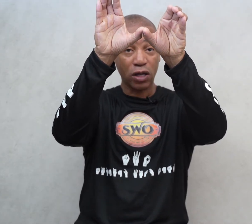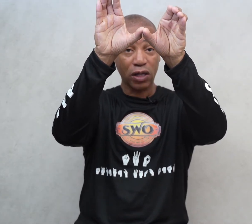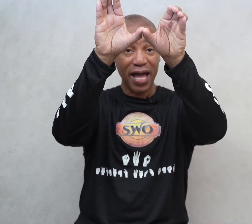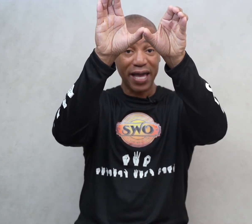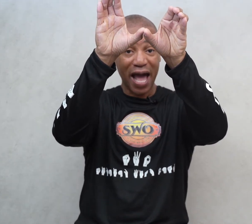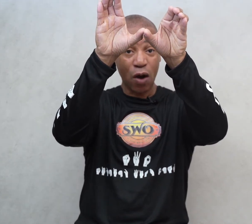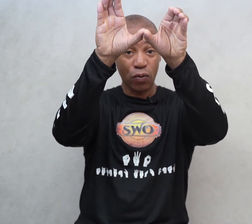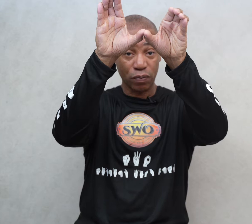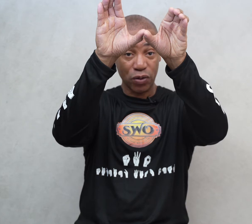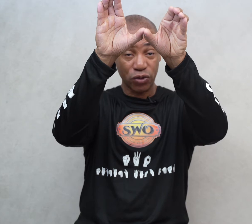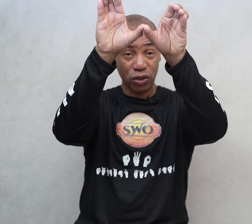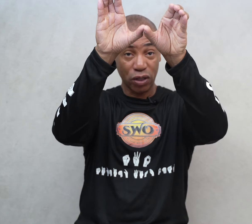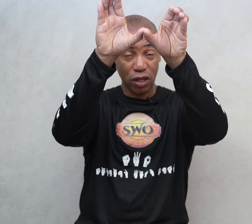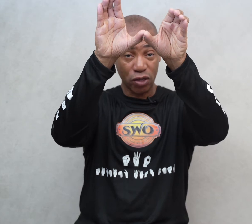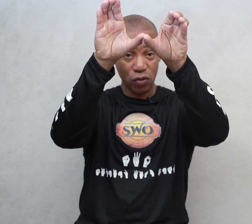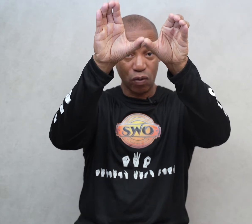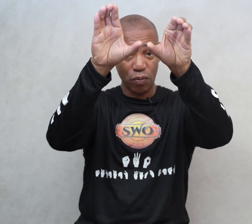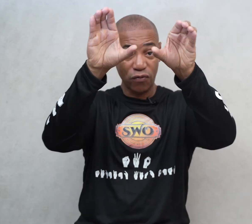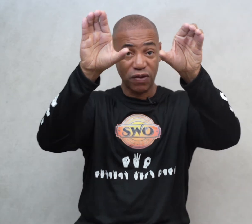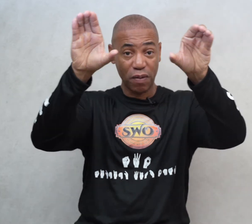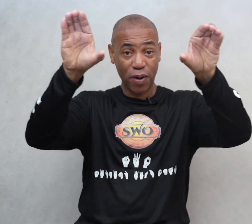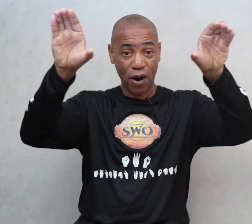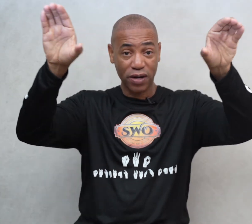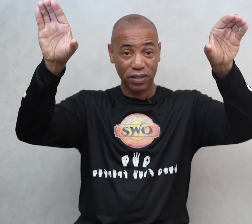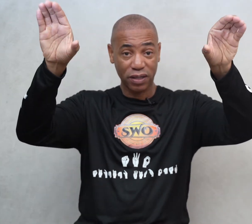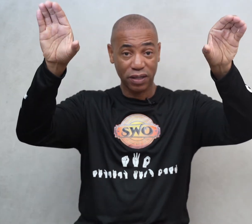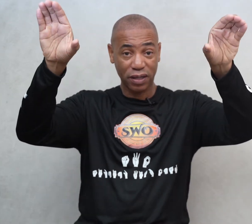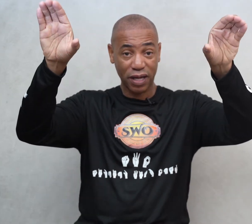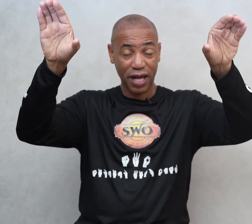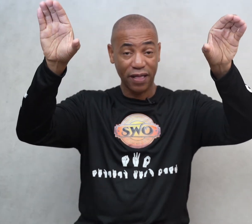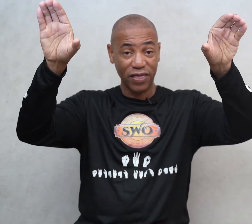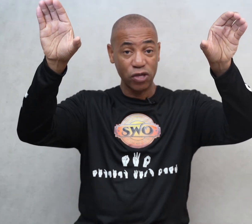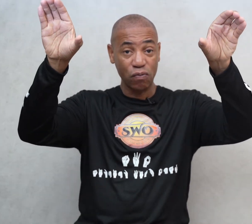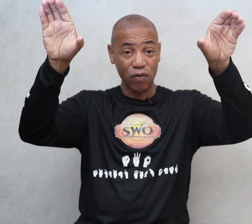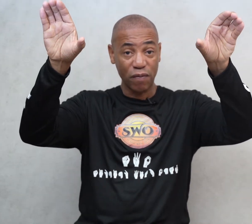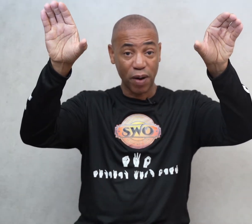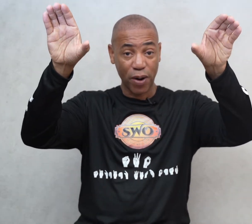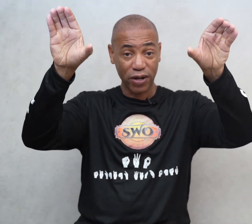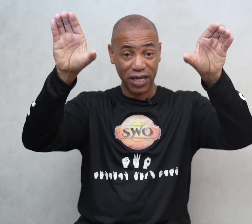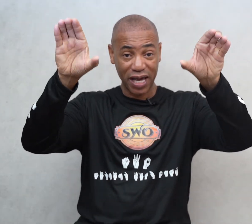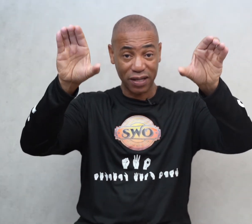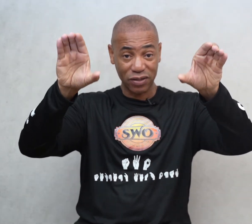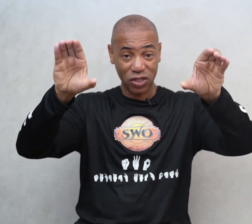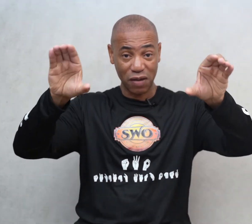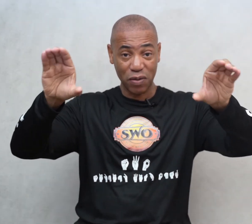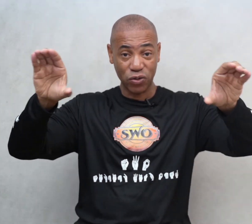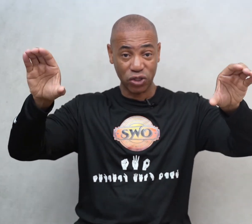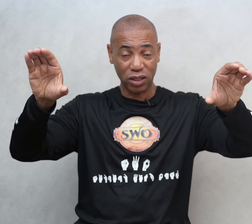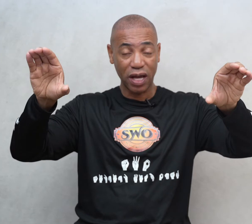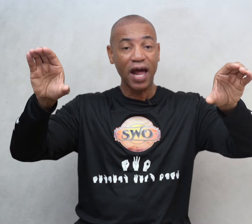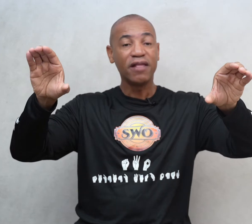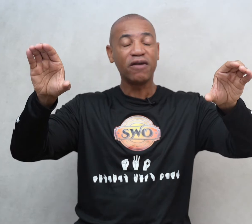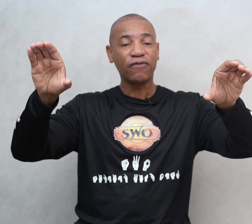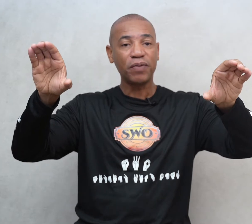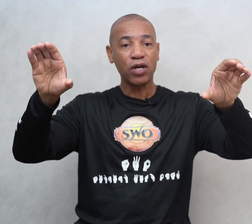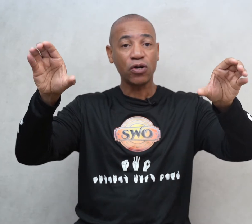arc-like outward motion, you will move them apart. Then you'll move them apart again, same motion. Then from here, you'll